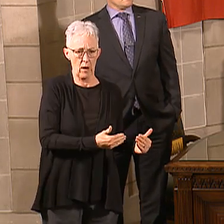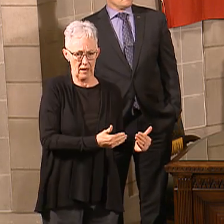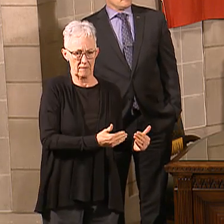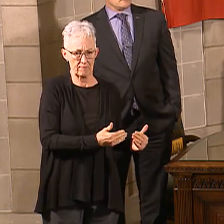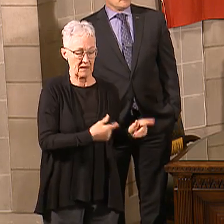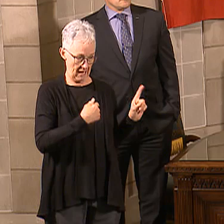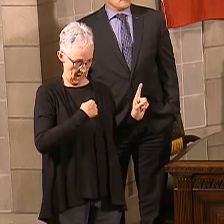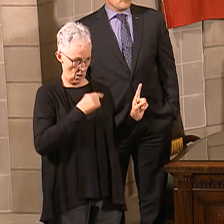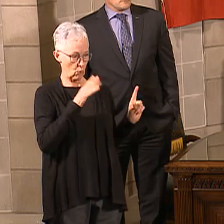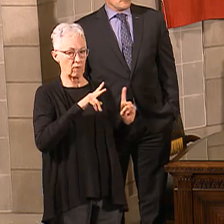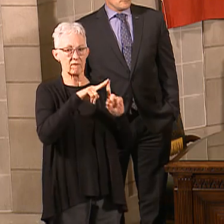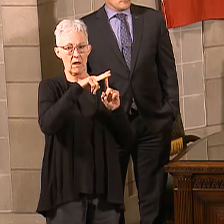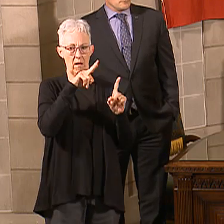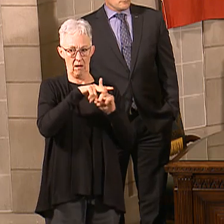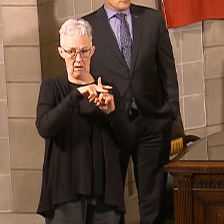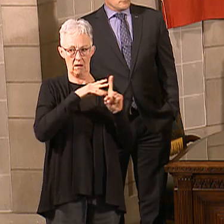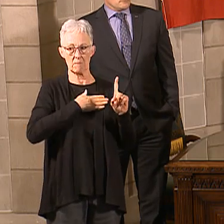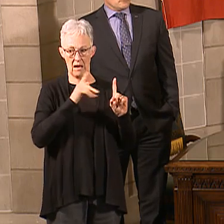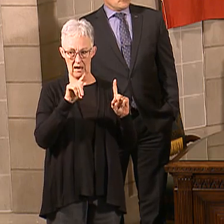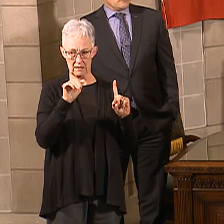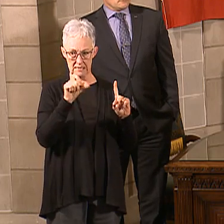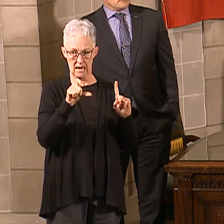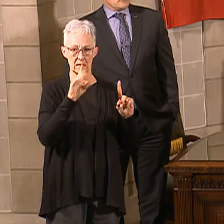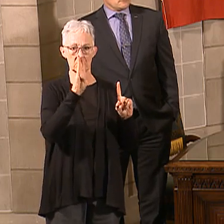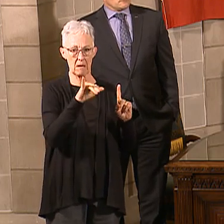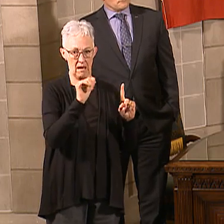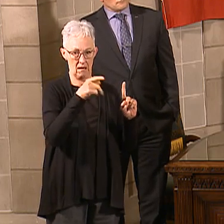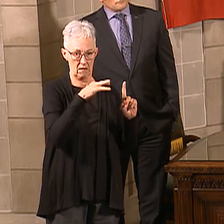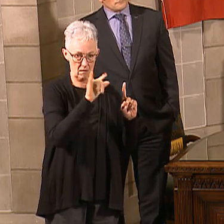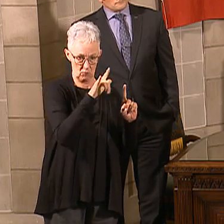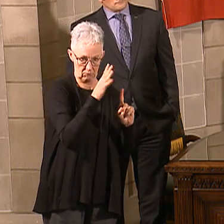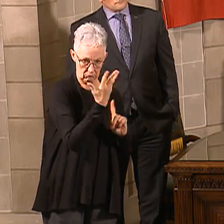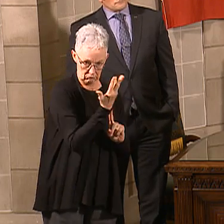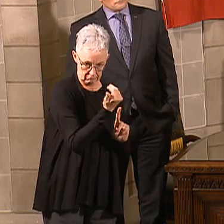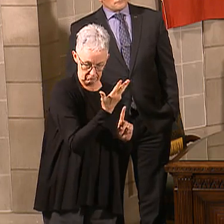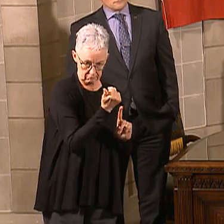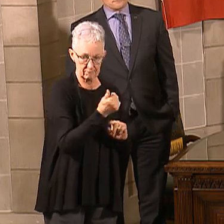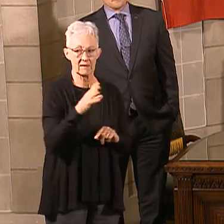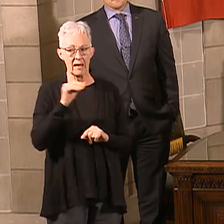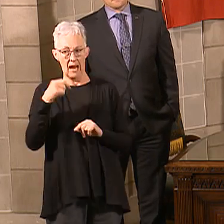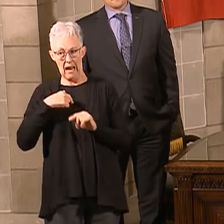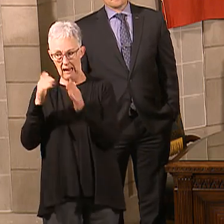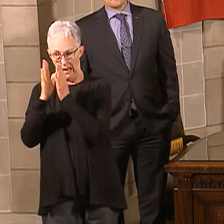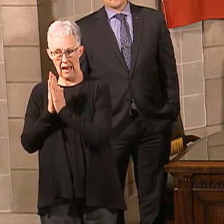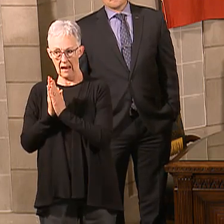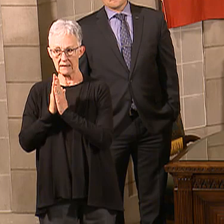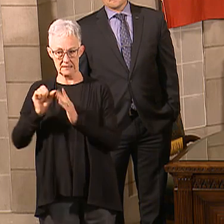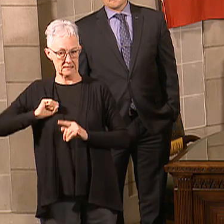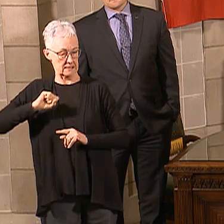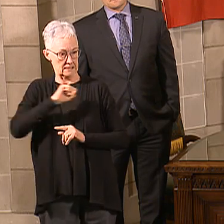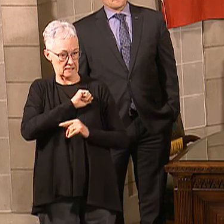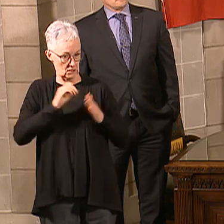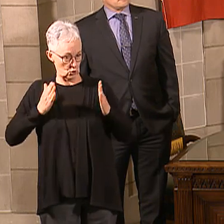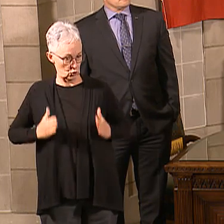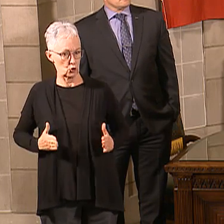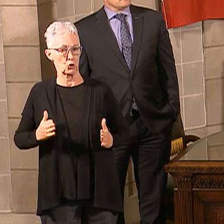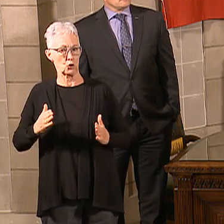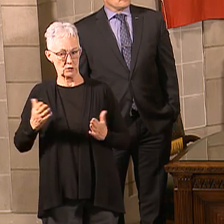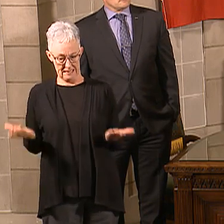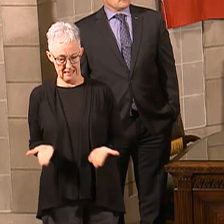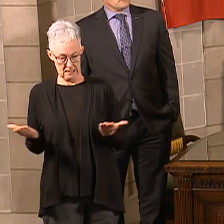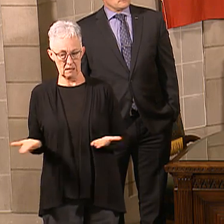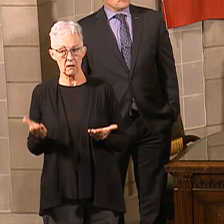file by April 15th. From a cash flow perspective, we don't know how this will all impact us